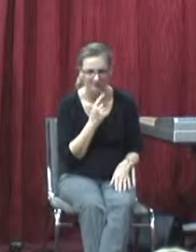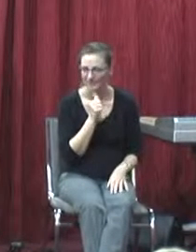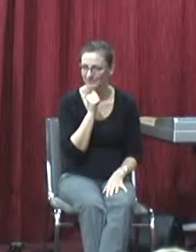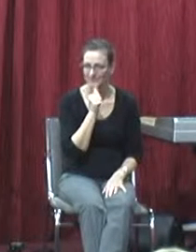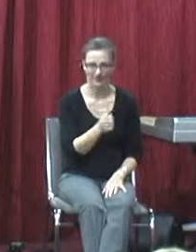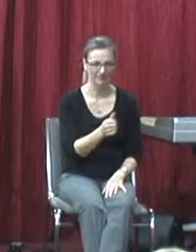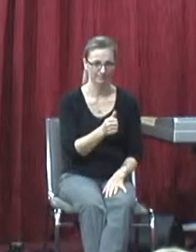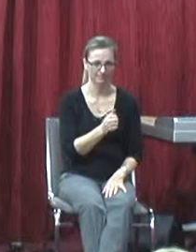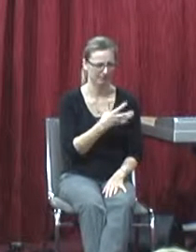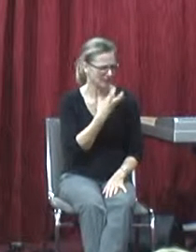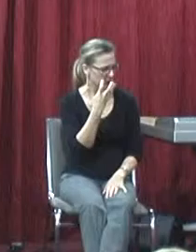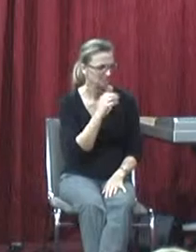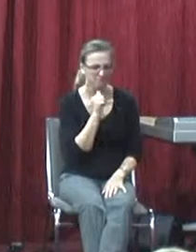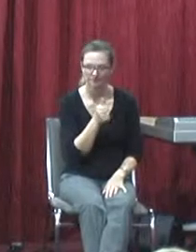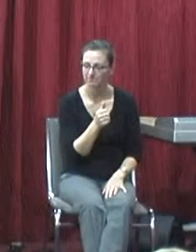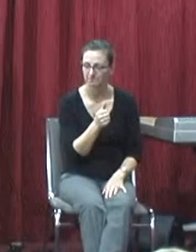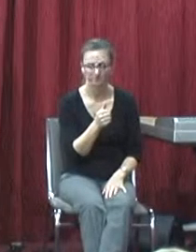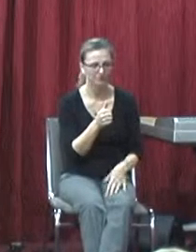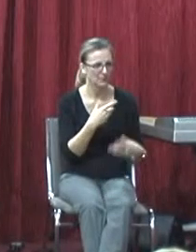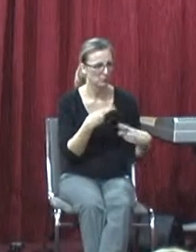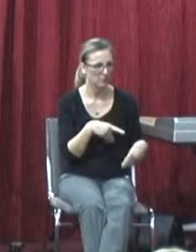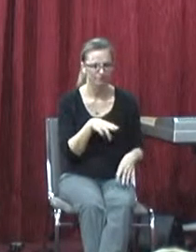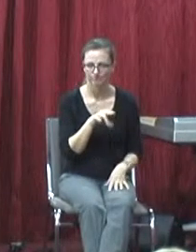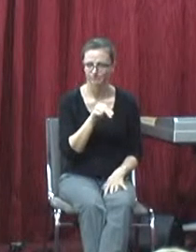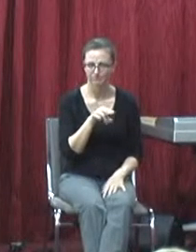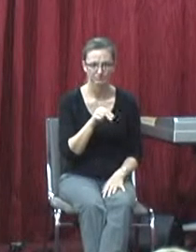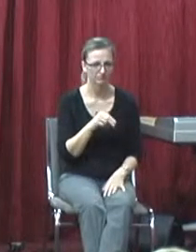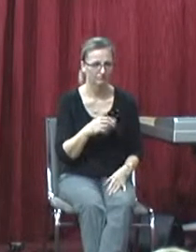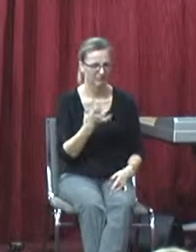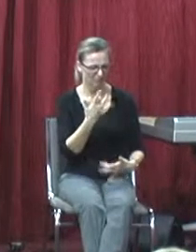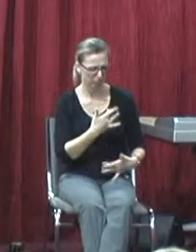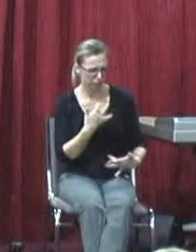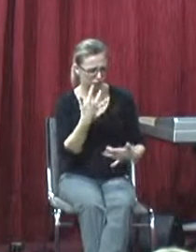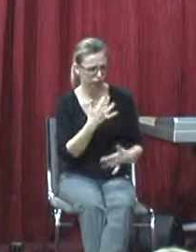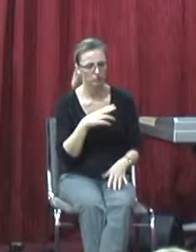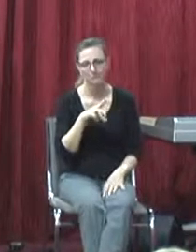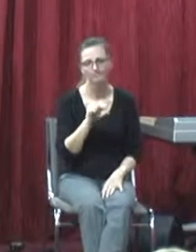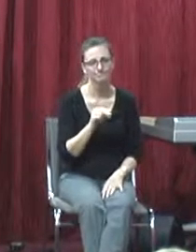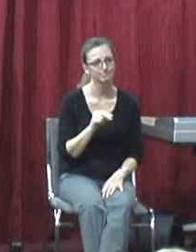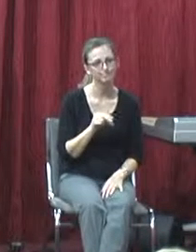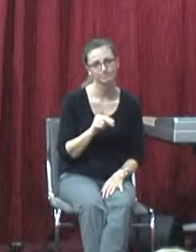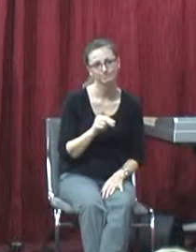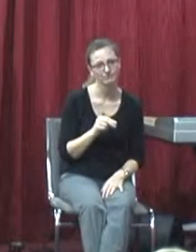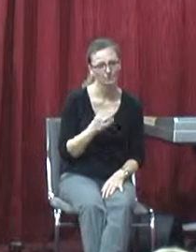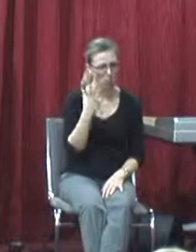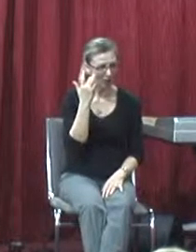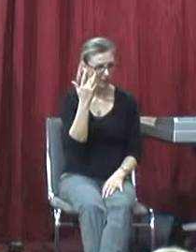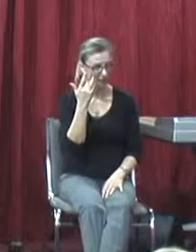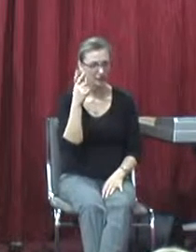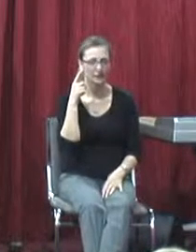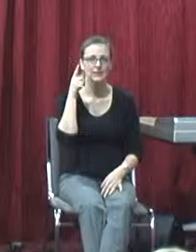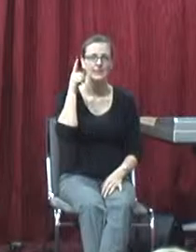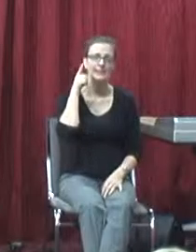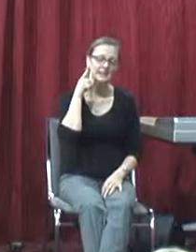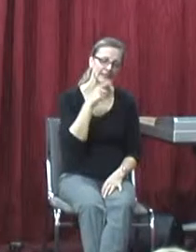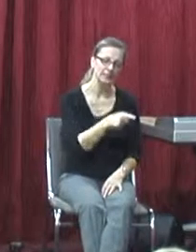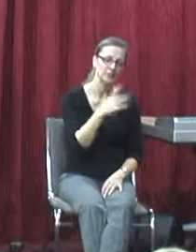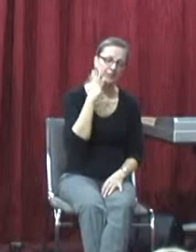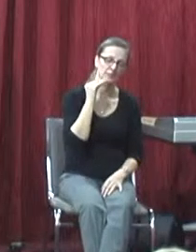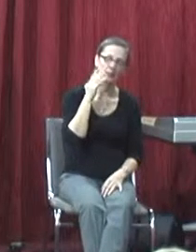angry. He was not depressed. He wasn't wallowing in self-pity. Why? Because he was experiencing God's